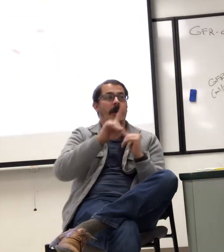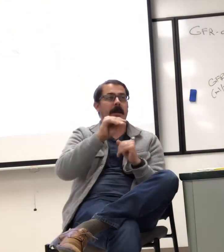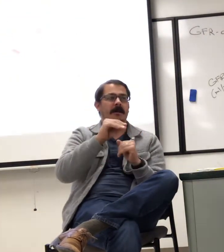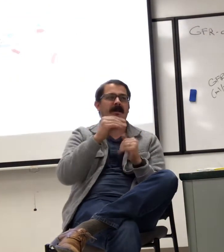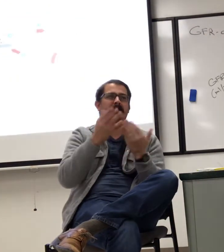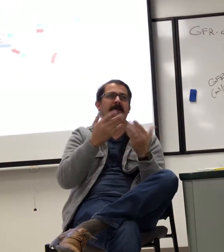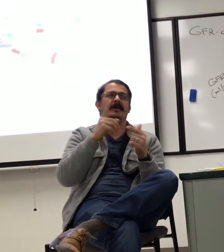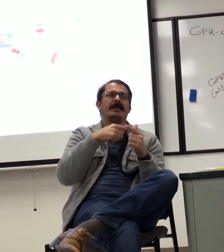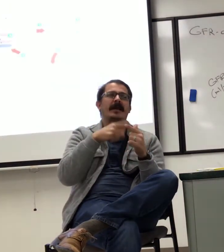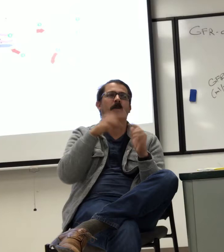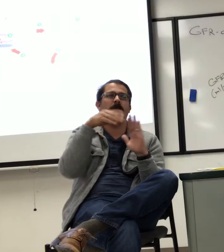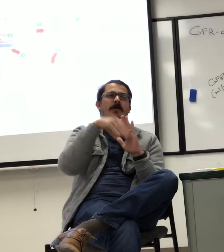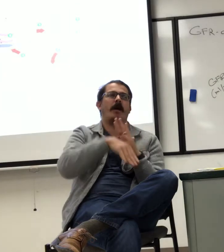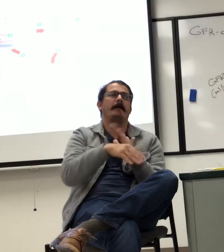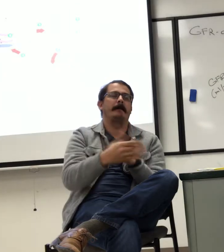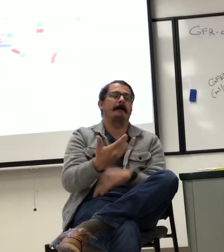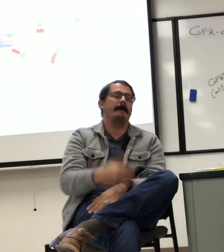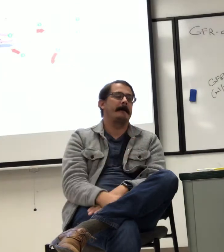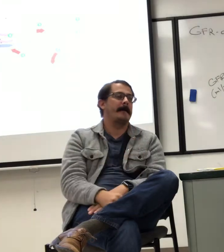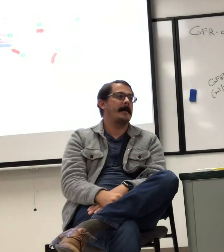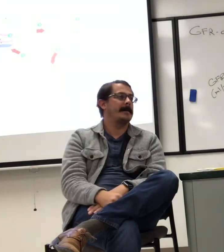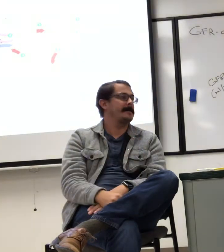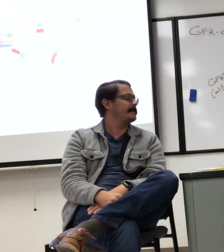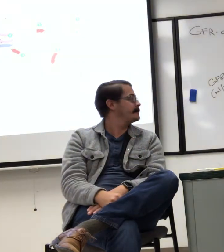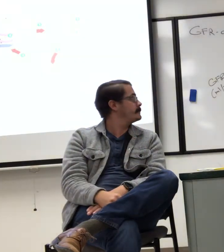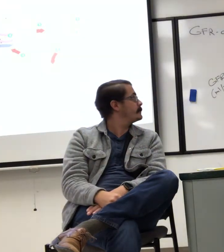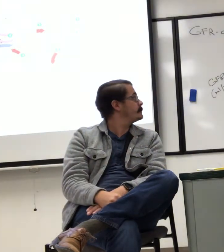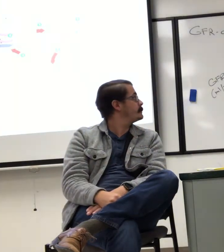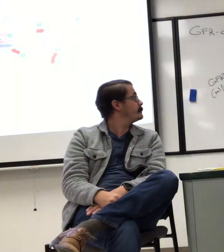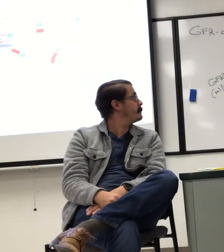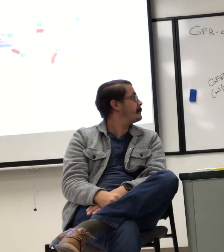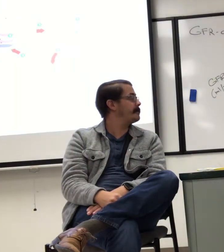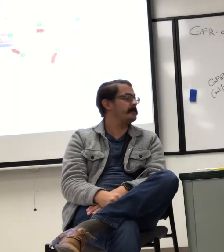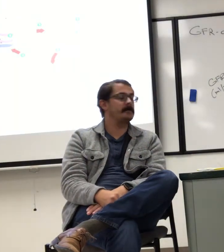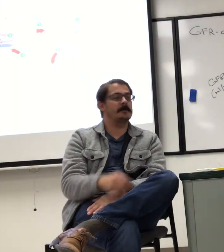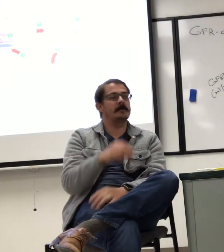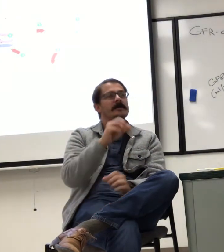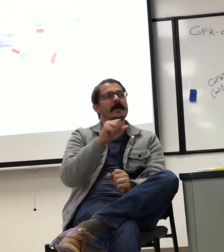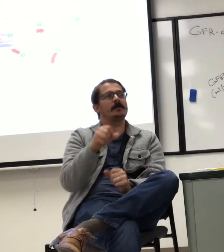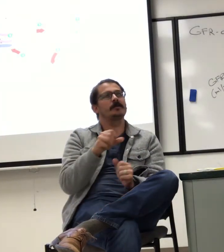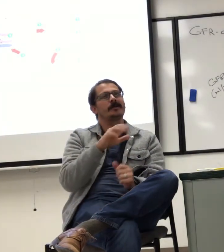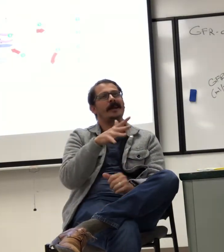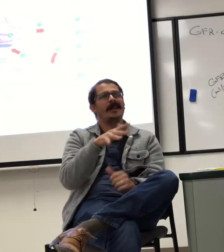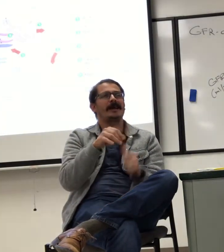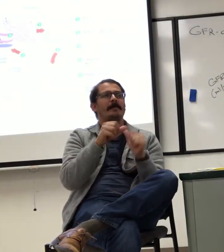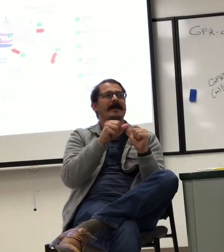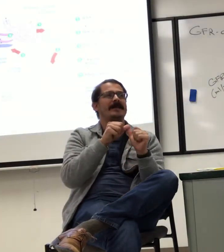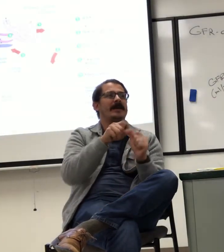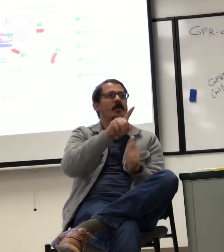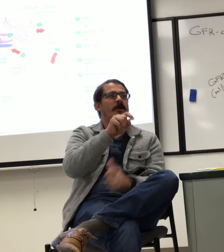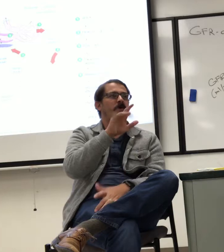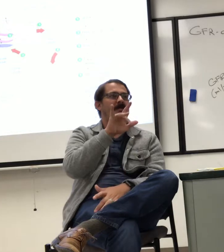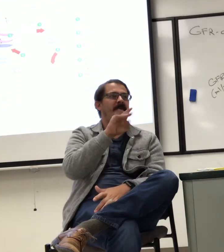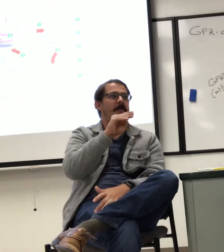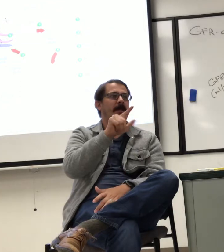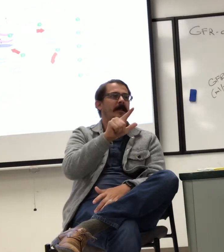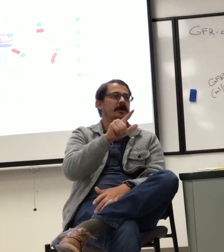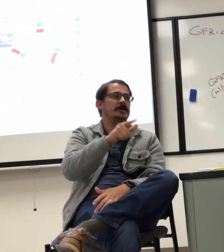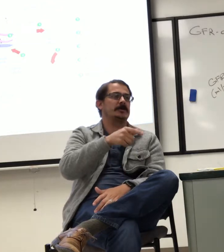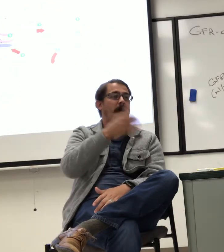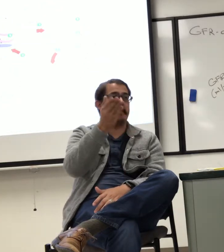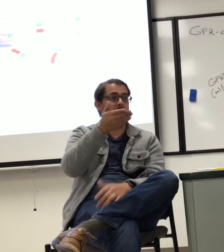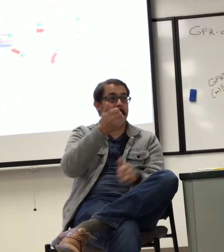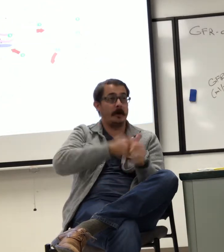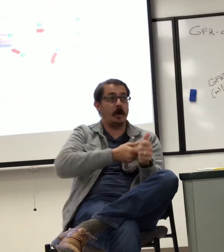maybe then it'll drop off. But it's able to kind of maintain 125 mils per minute no matter